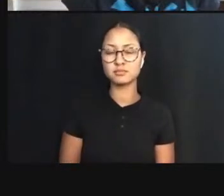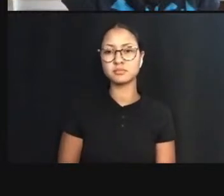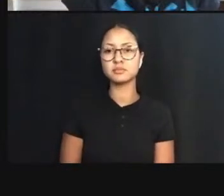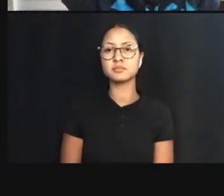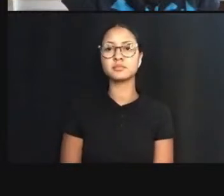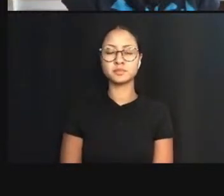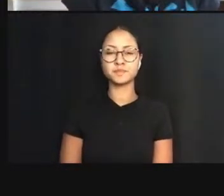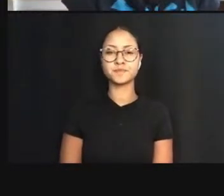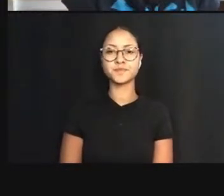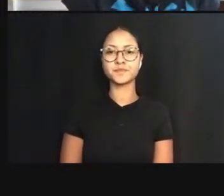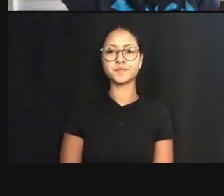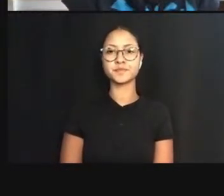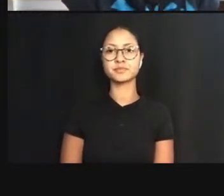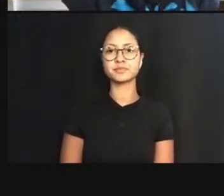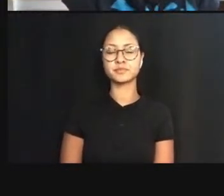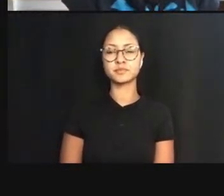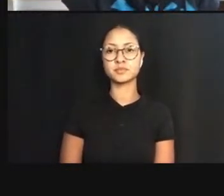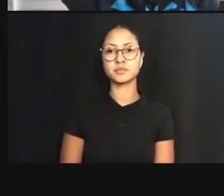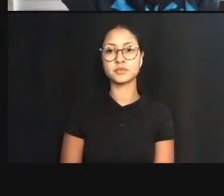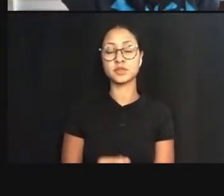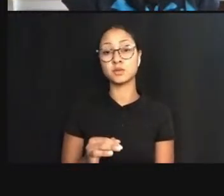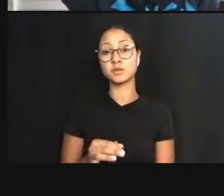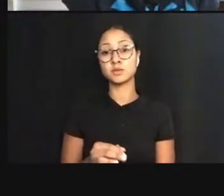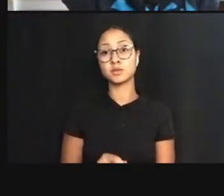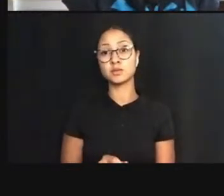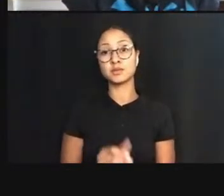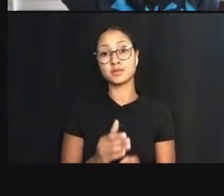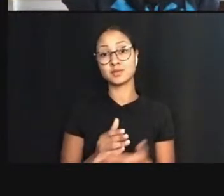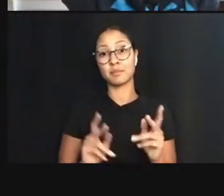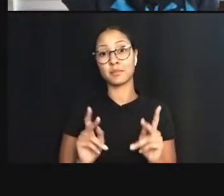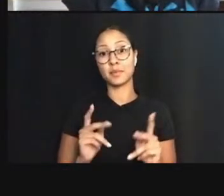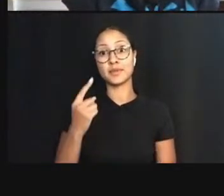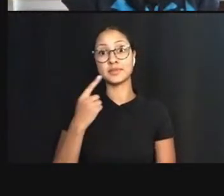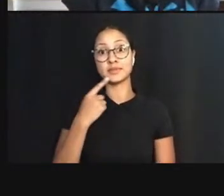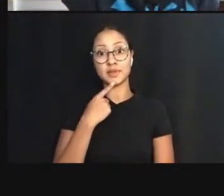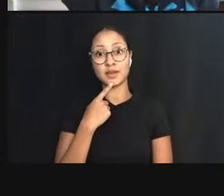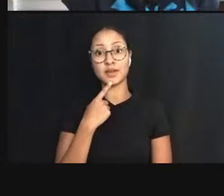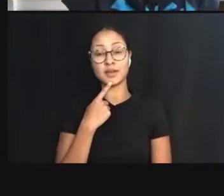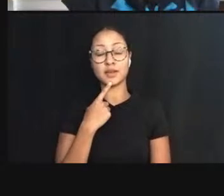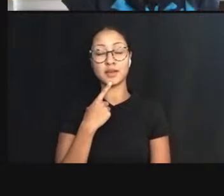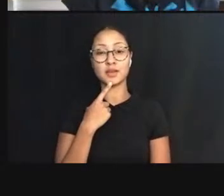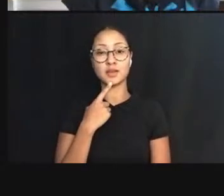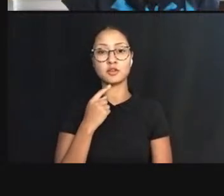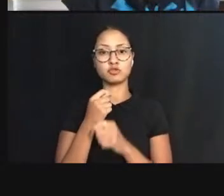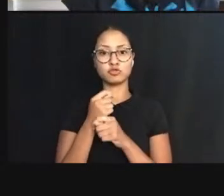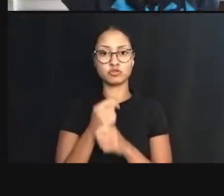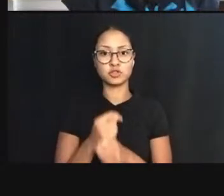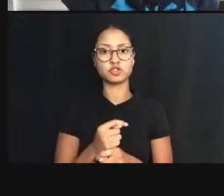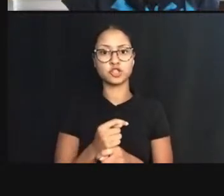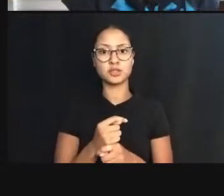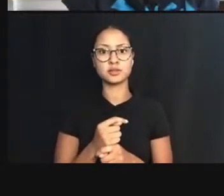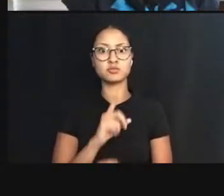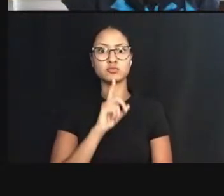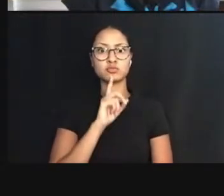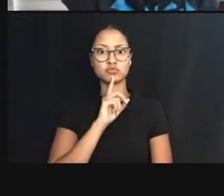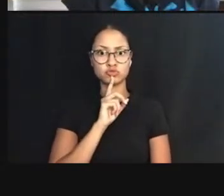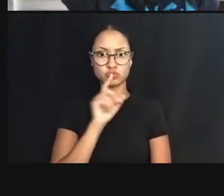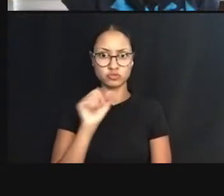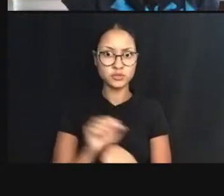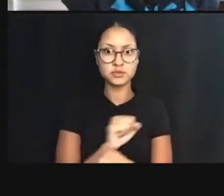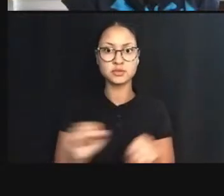the tradition that folks are claiming as true and unmovable as it is of the tradition that we are moving